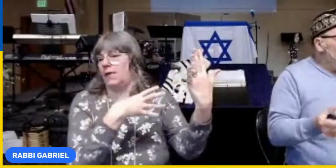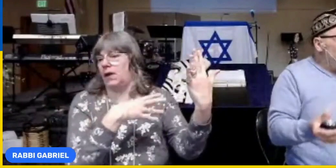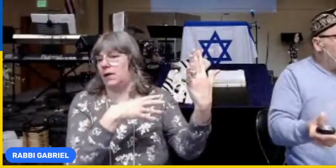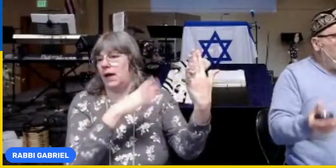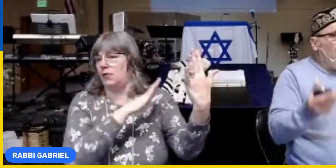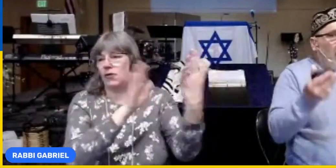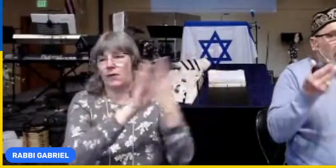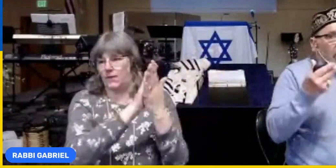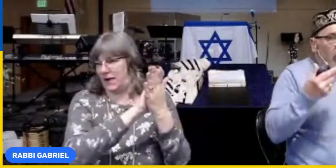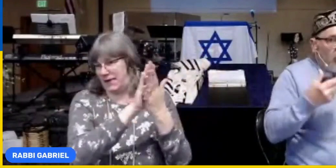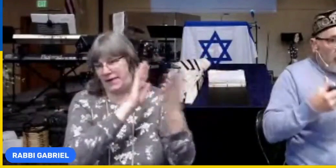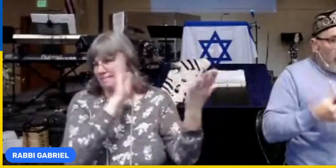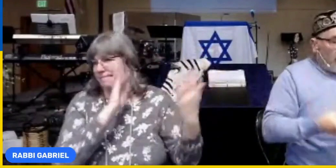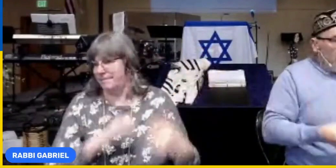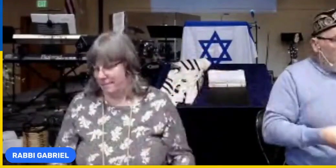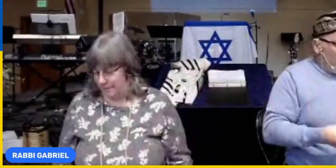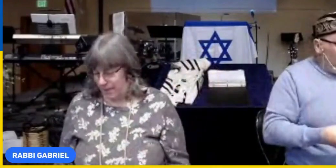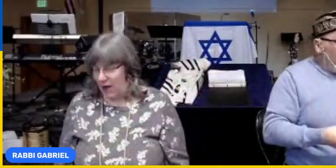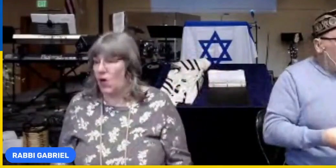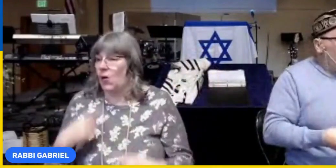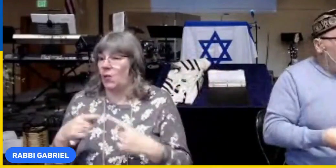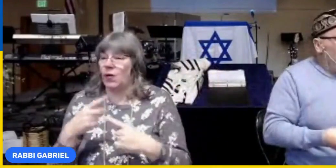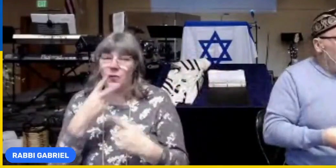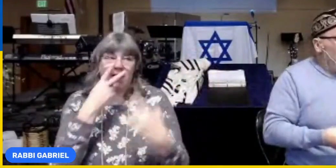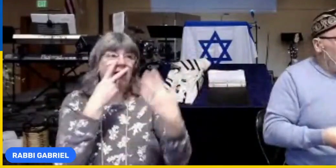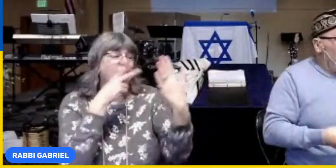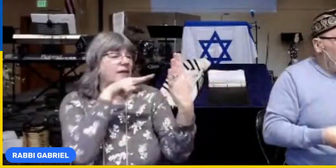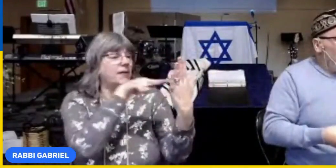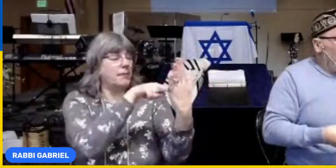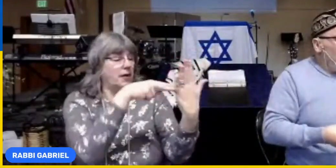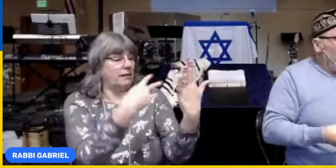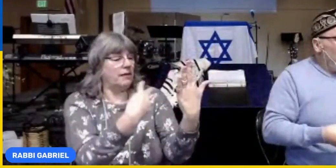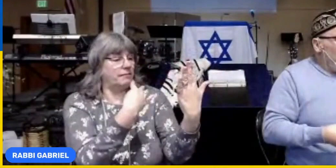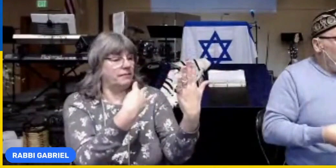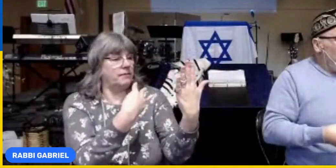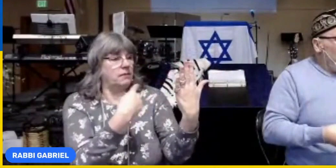Torah, we see our own imperfection.